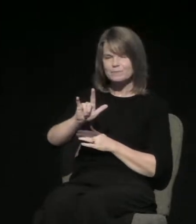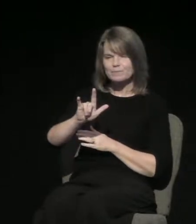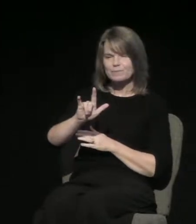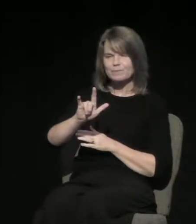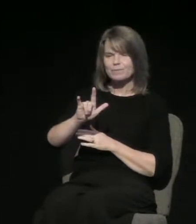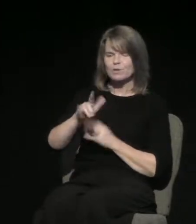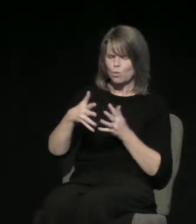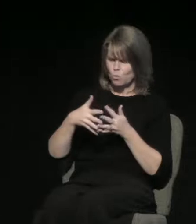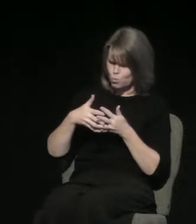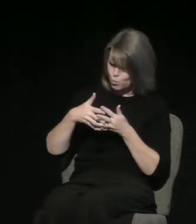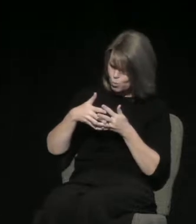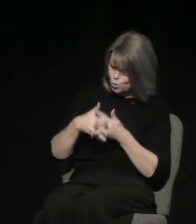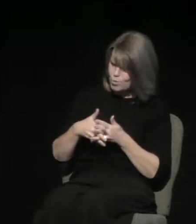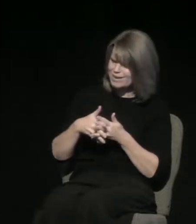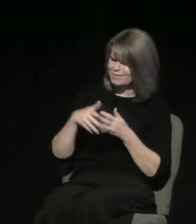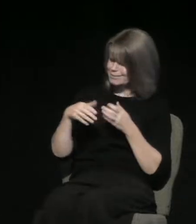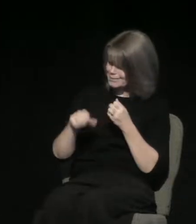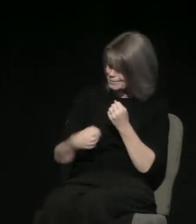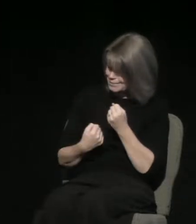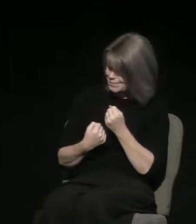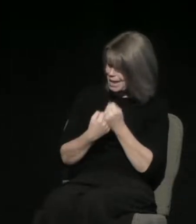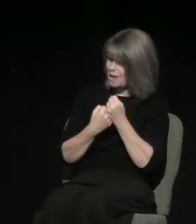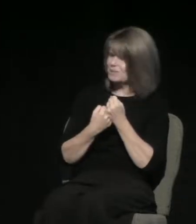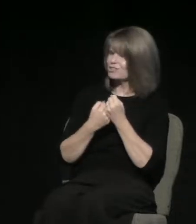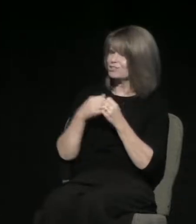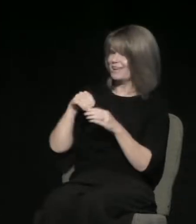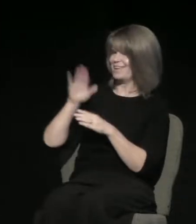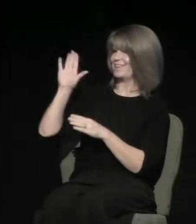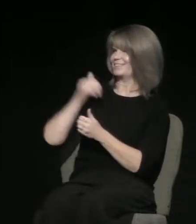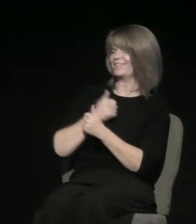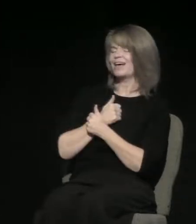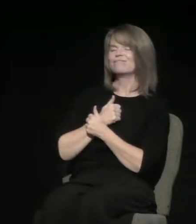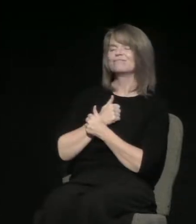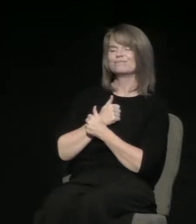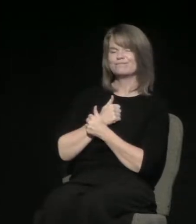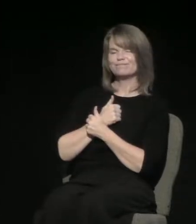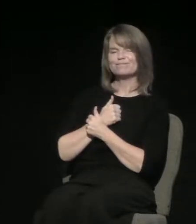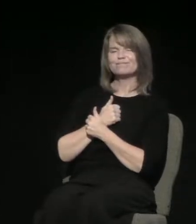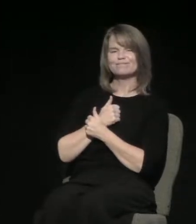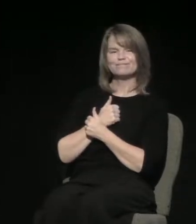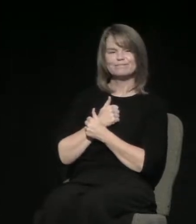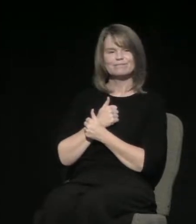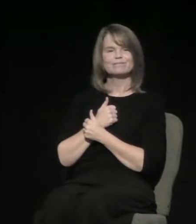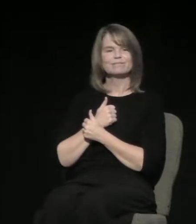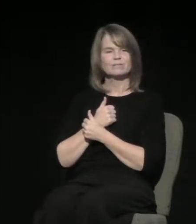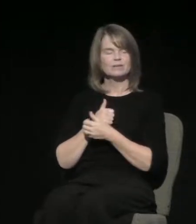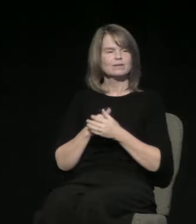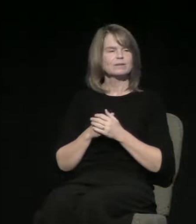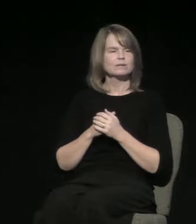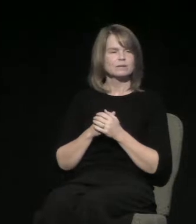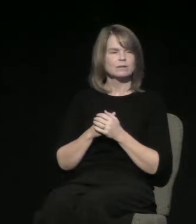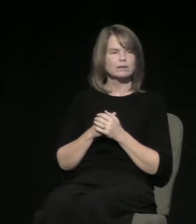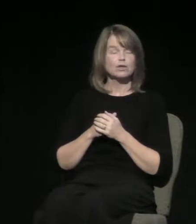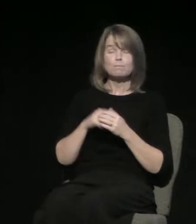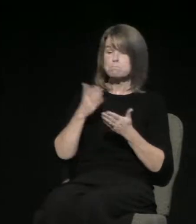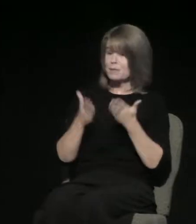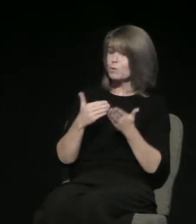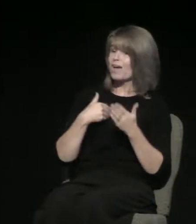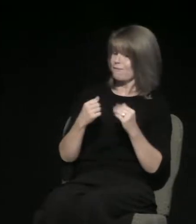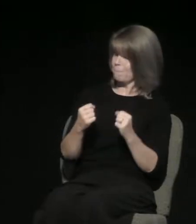Rooted And Established In Love That You May Have Power That Strength